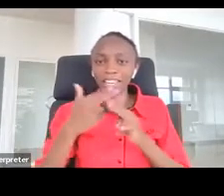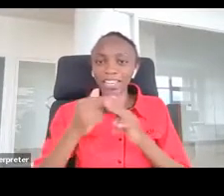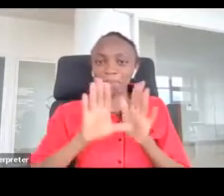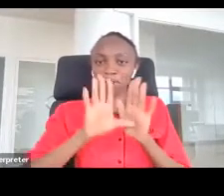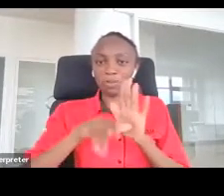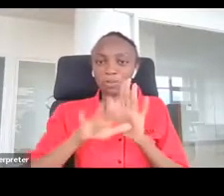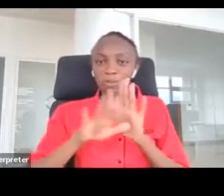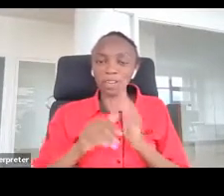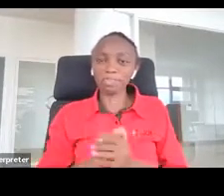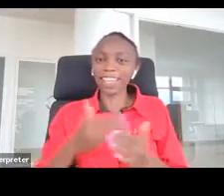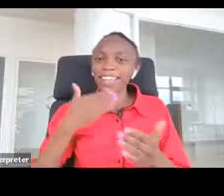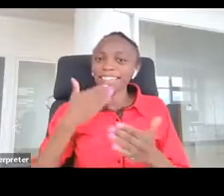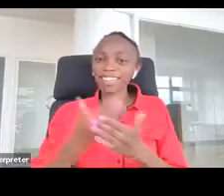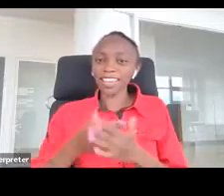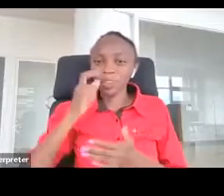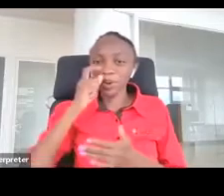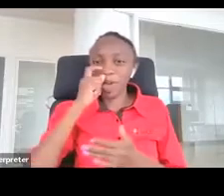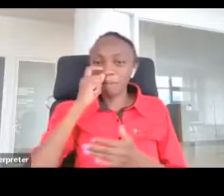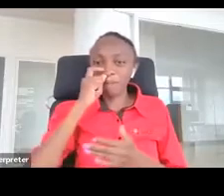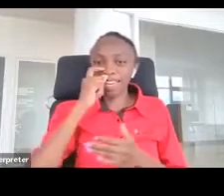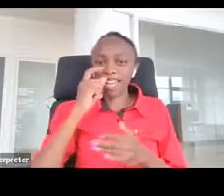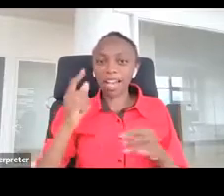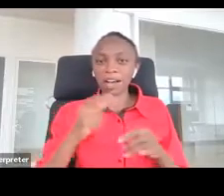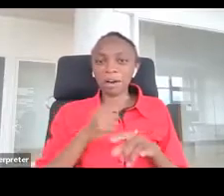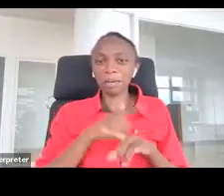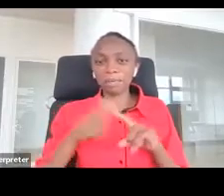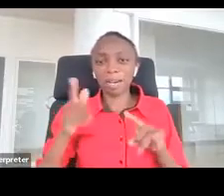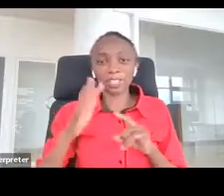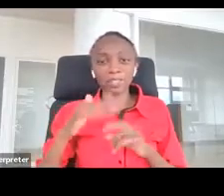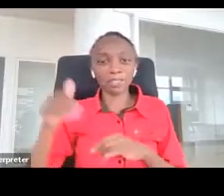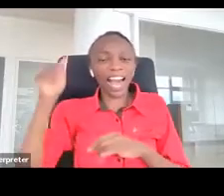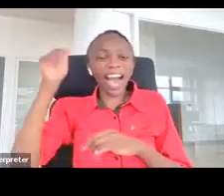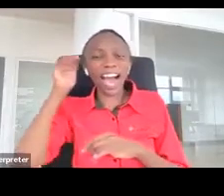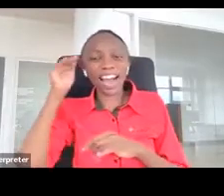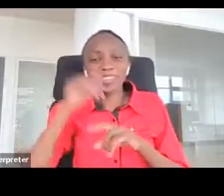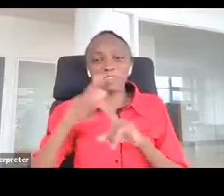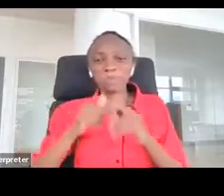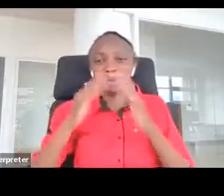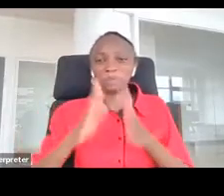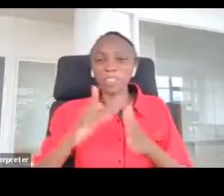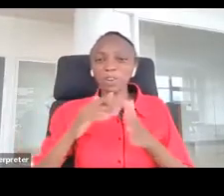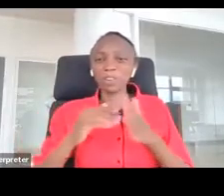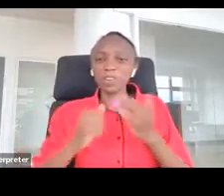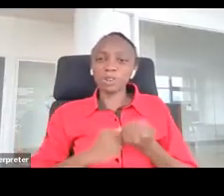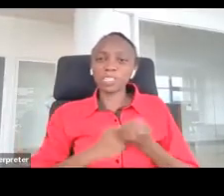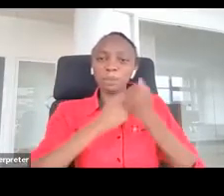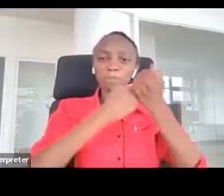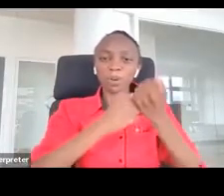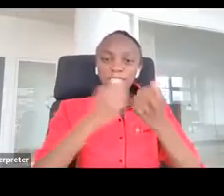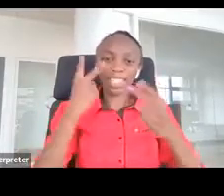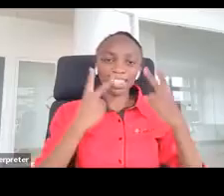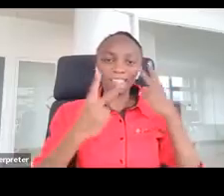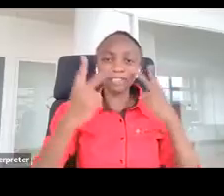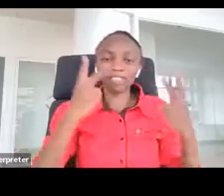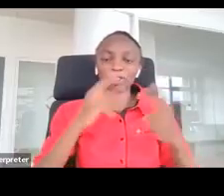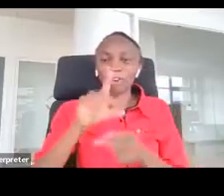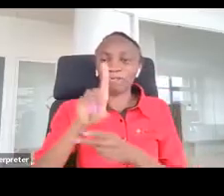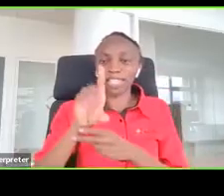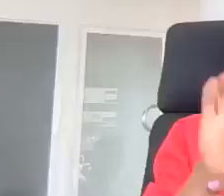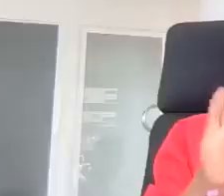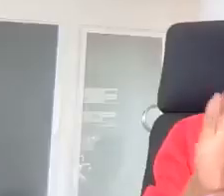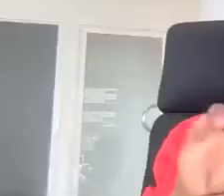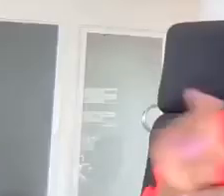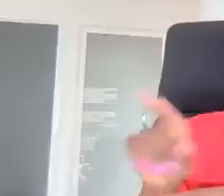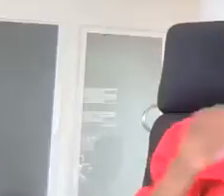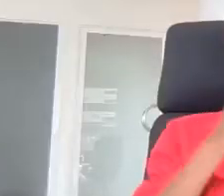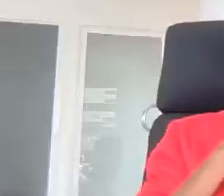think you've already heard from the visionary behind DEC. It's our colleague Michael. But me, I'm